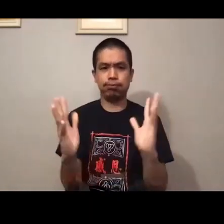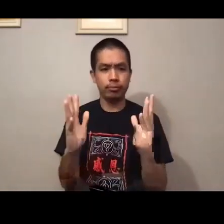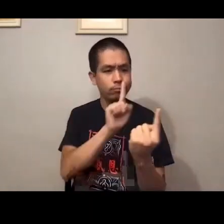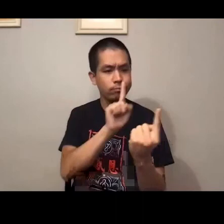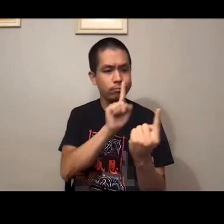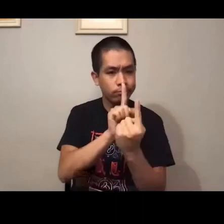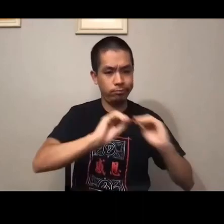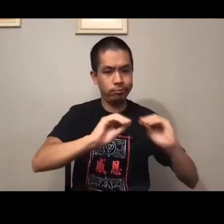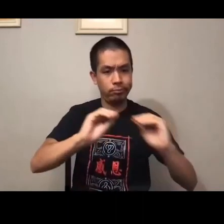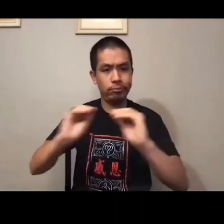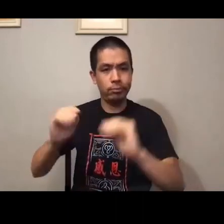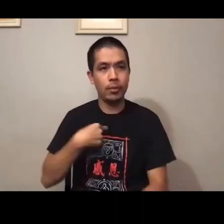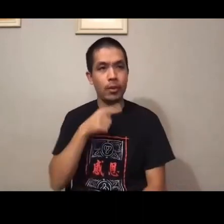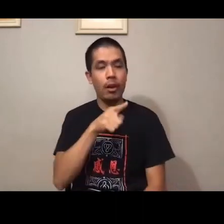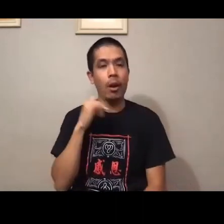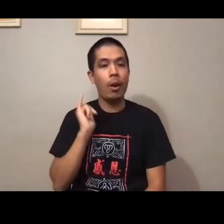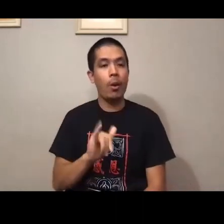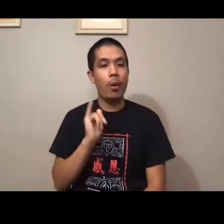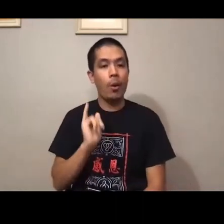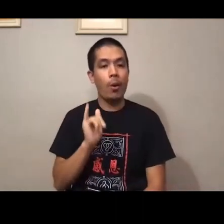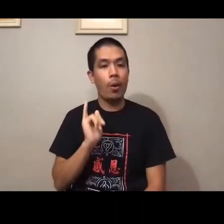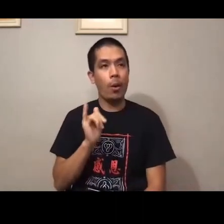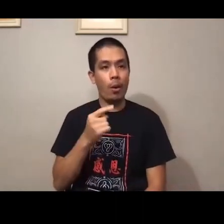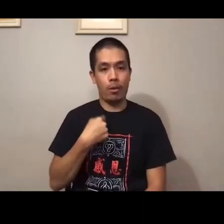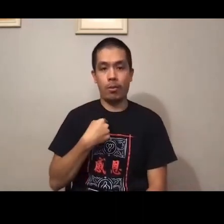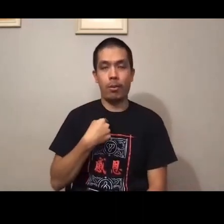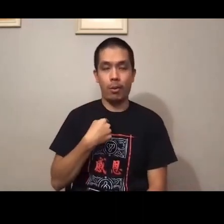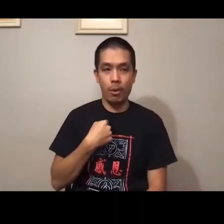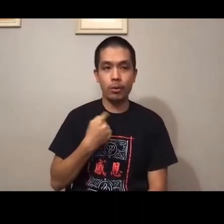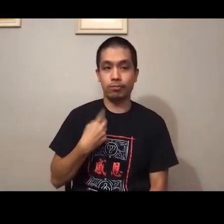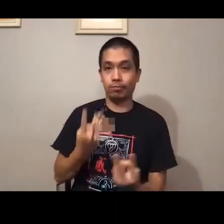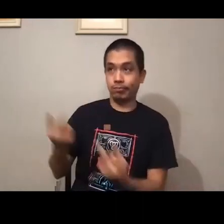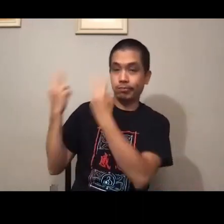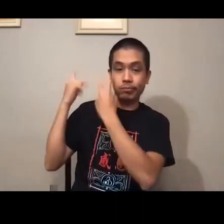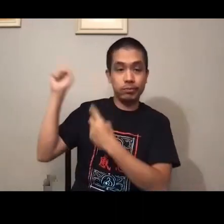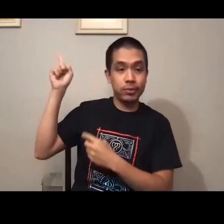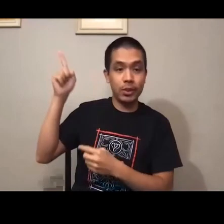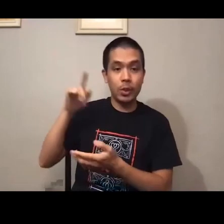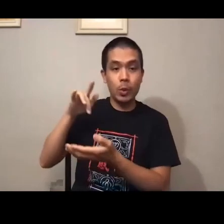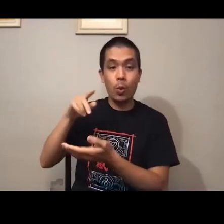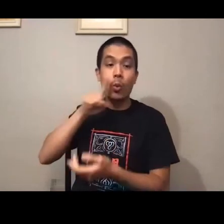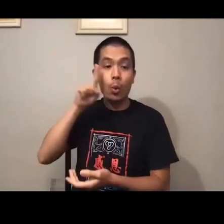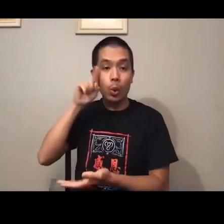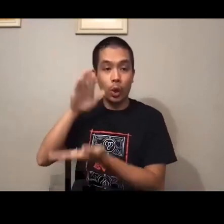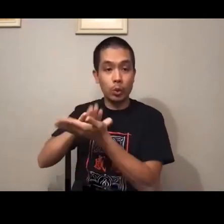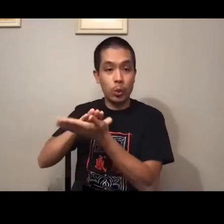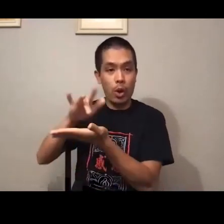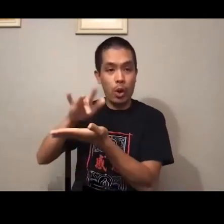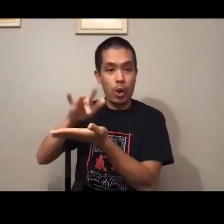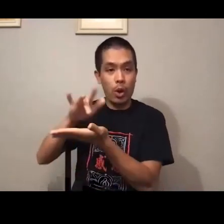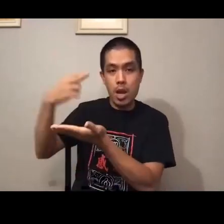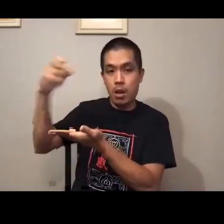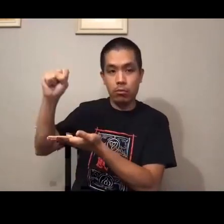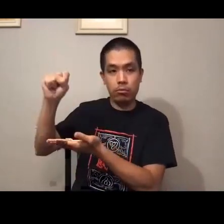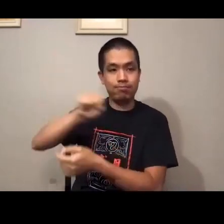who are working both one-on-one, doing one-on-one instruction and classroom instruction. And again, when I